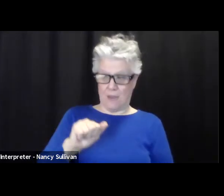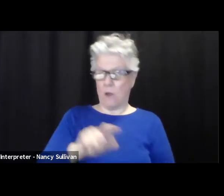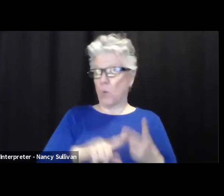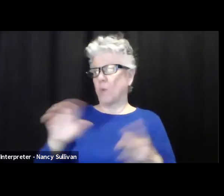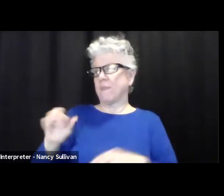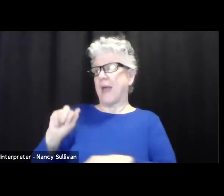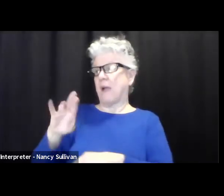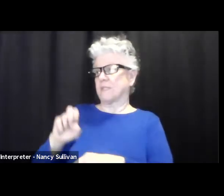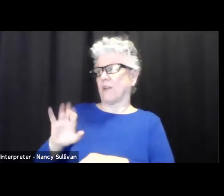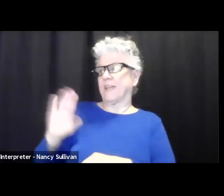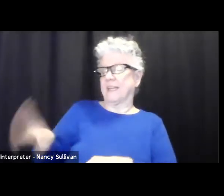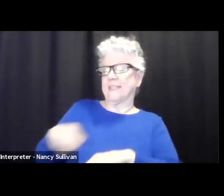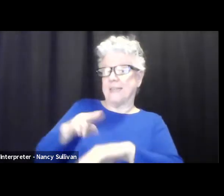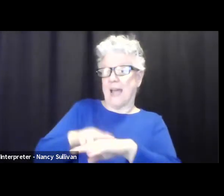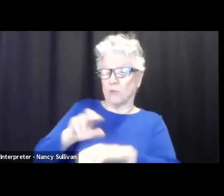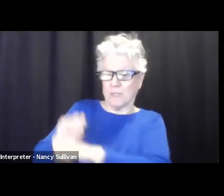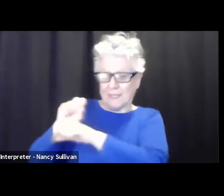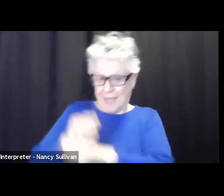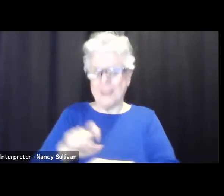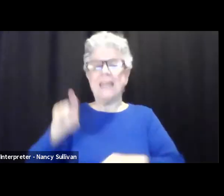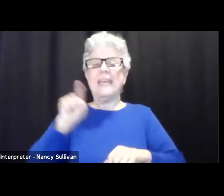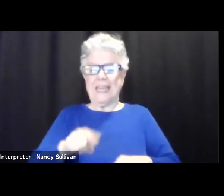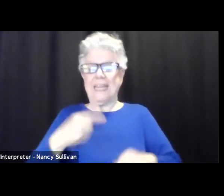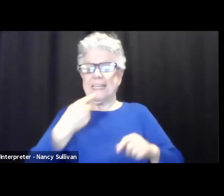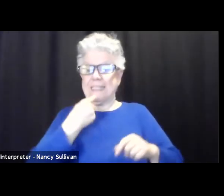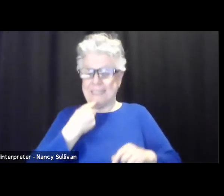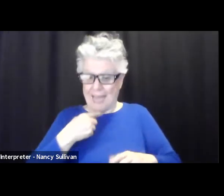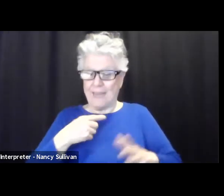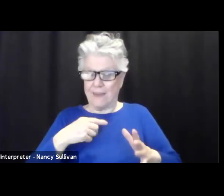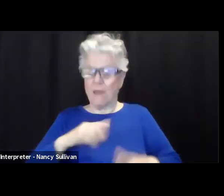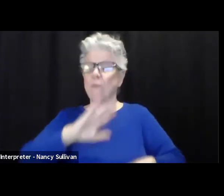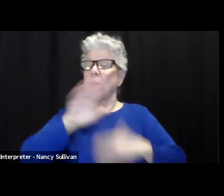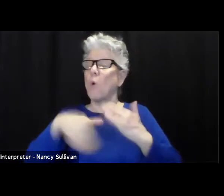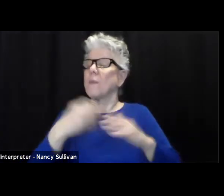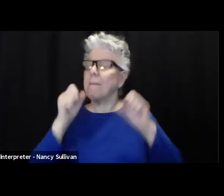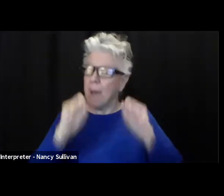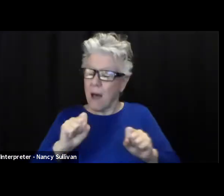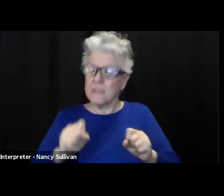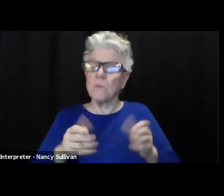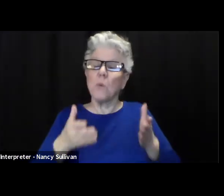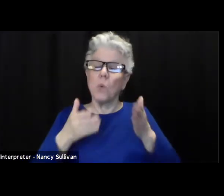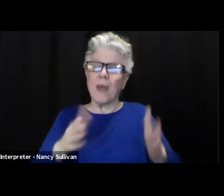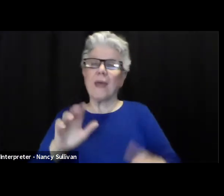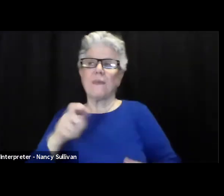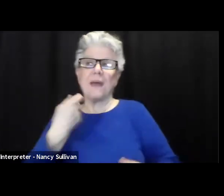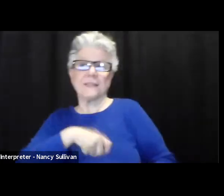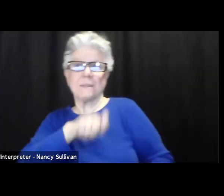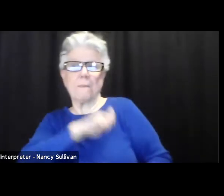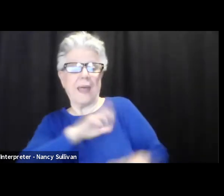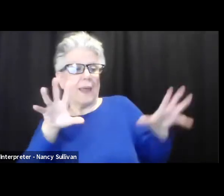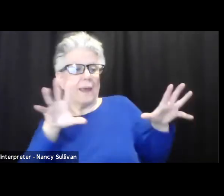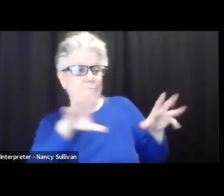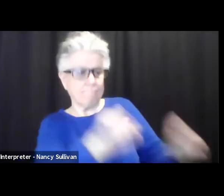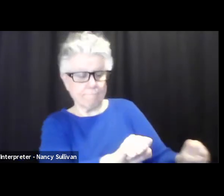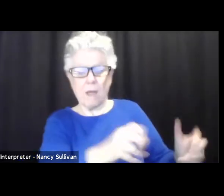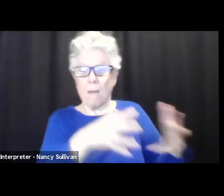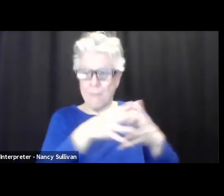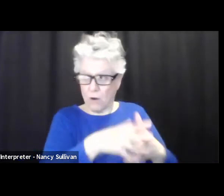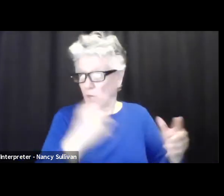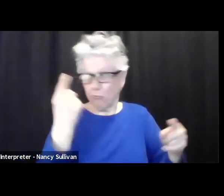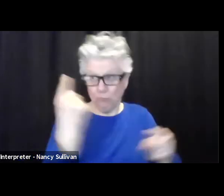slave, he is in fact outlining that the only possible case in which the Spanish presence in the Americas could be legitimate,